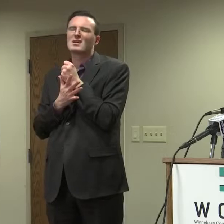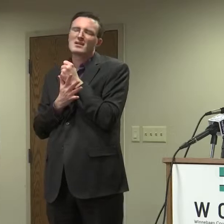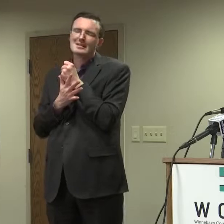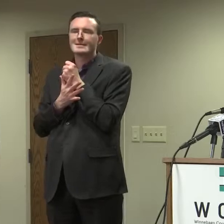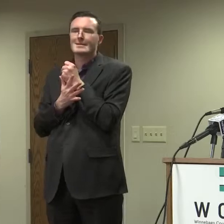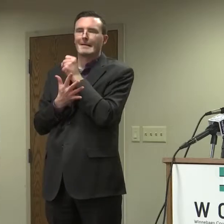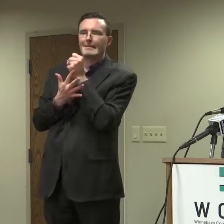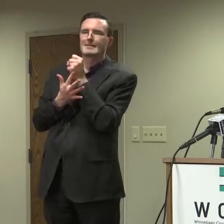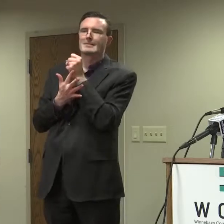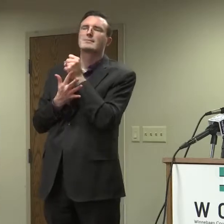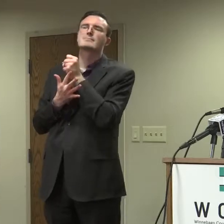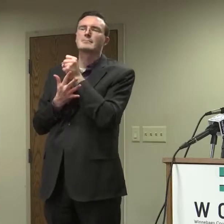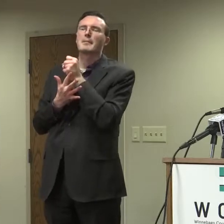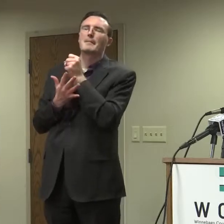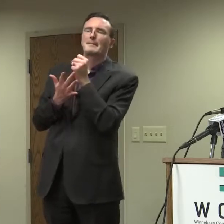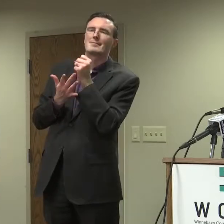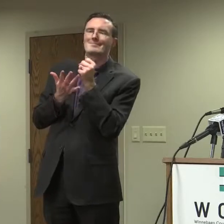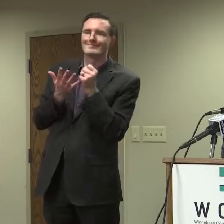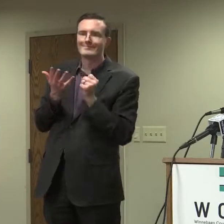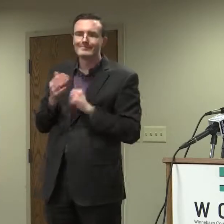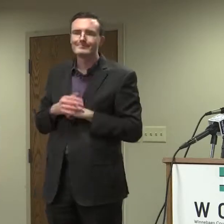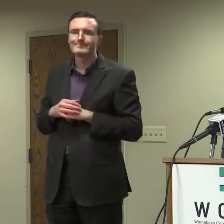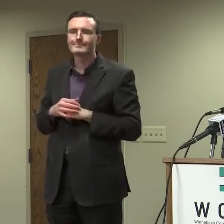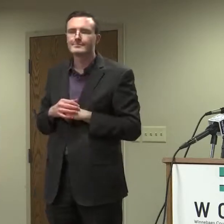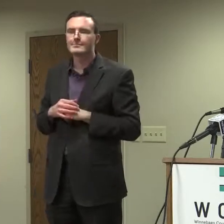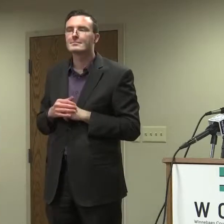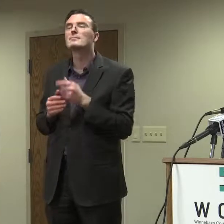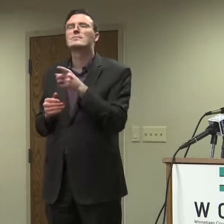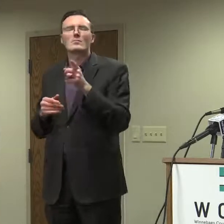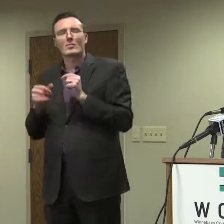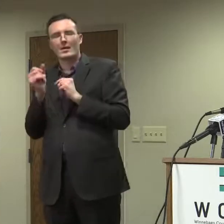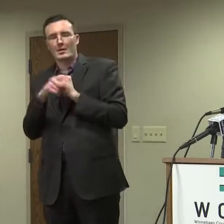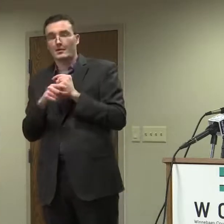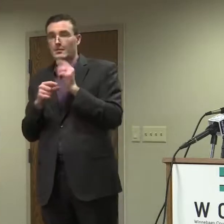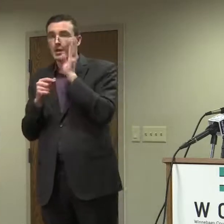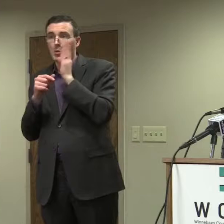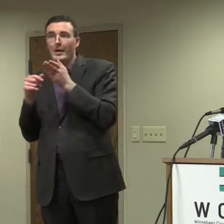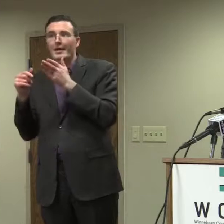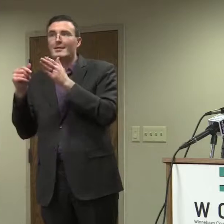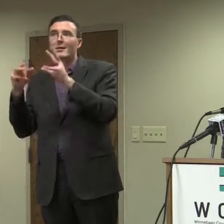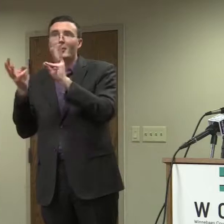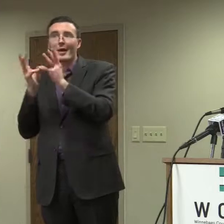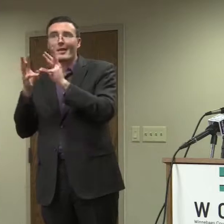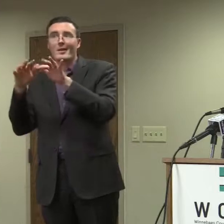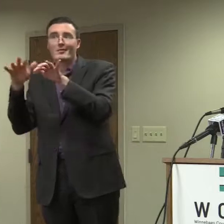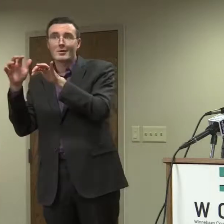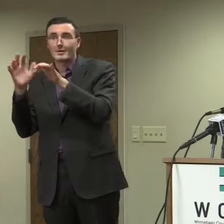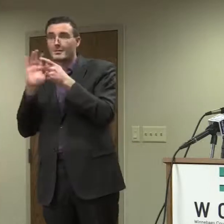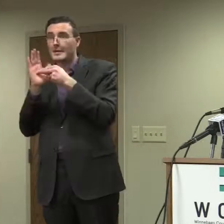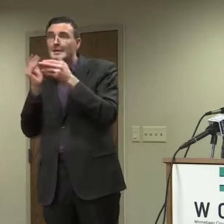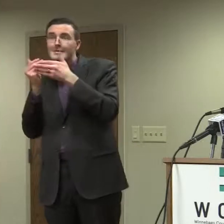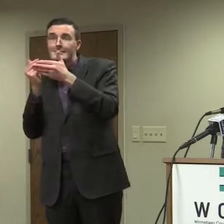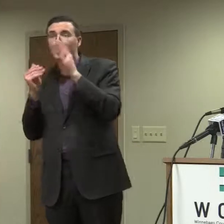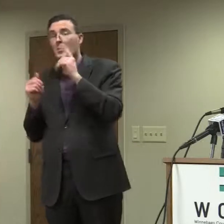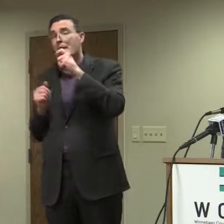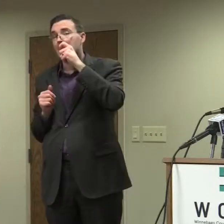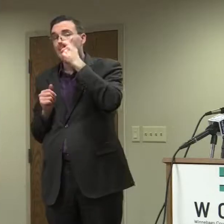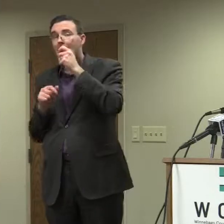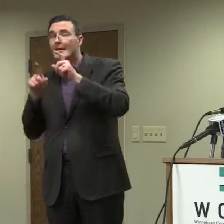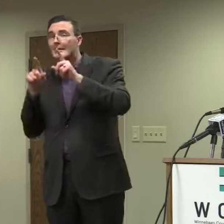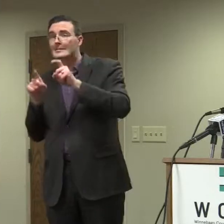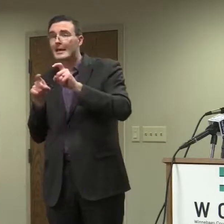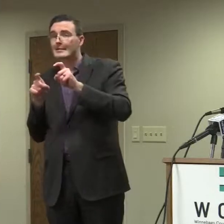testing question. With this sub-freezing weather coming Thursday and on, are there any plans to cancel testing or bring testing